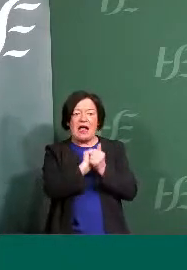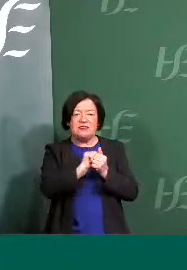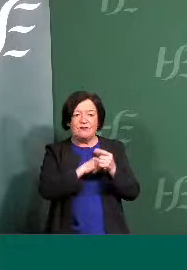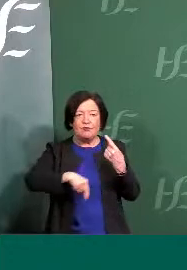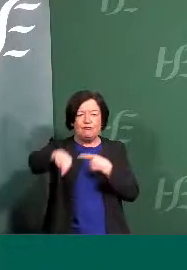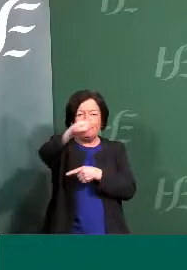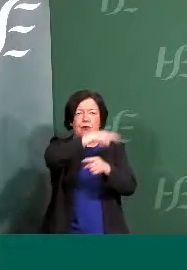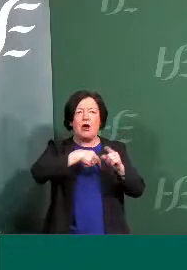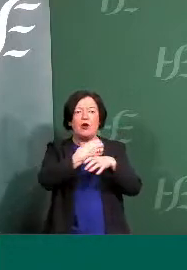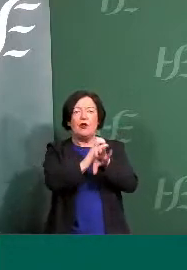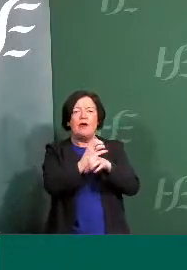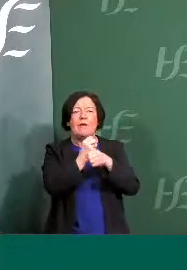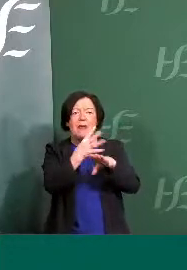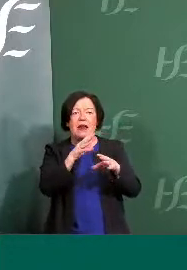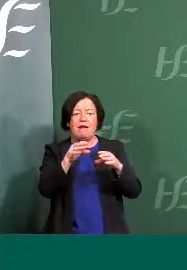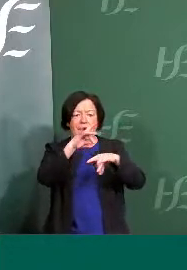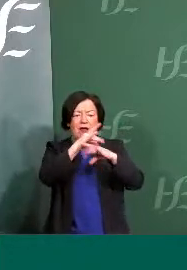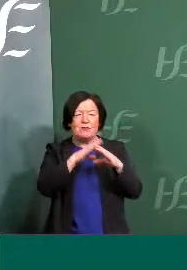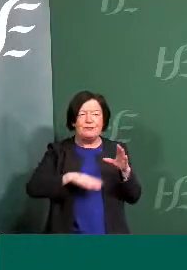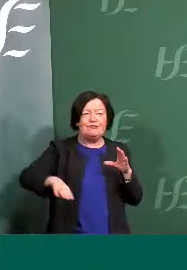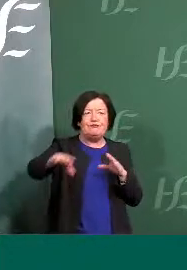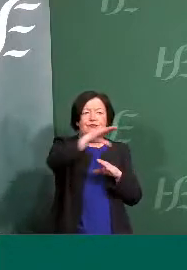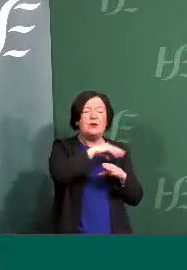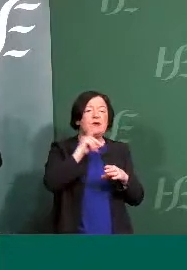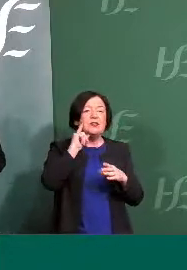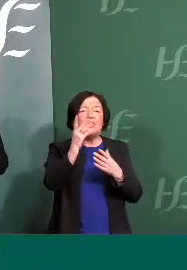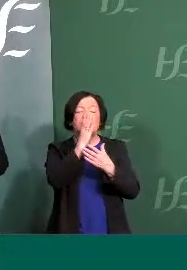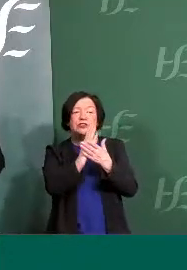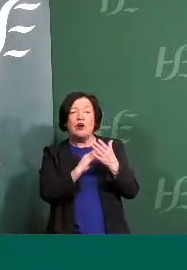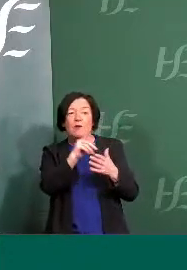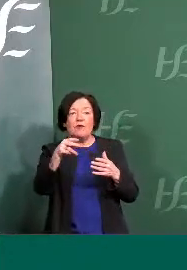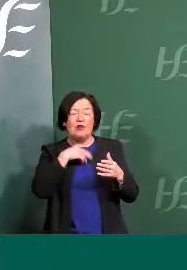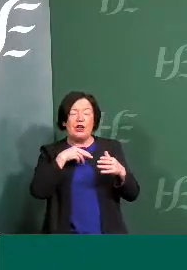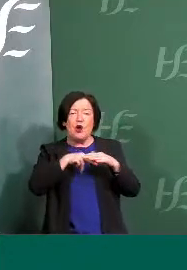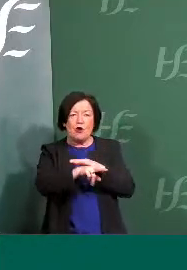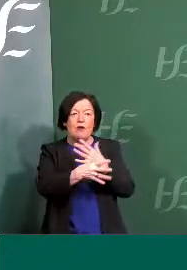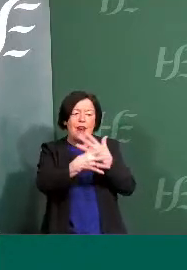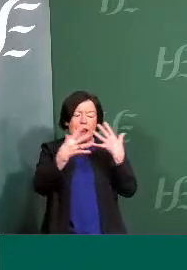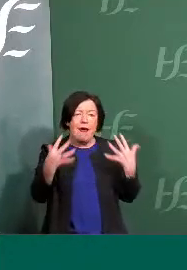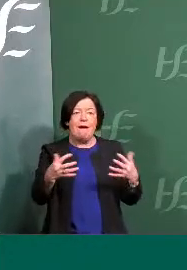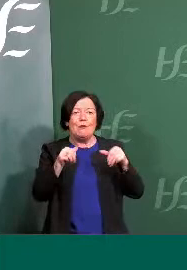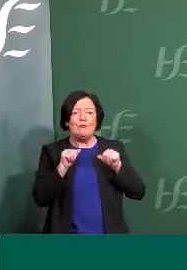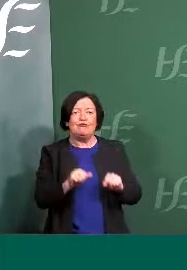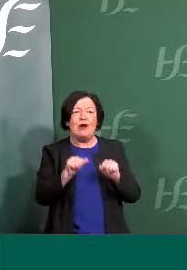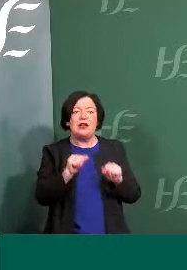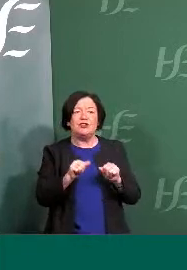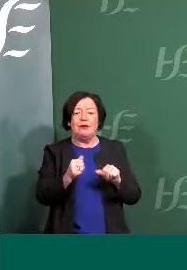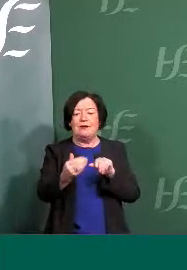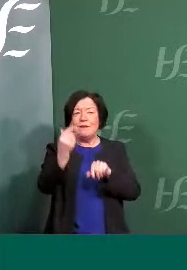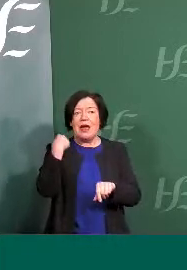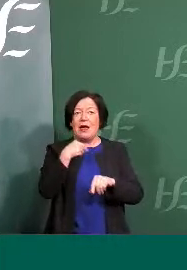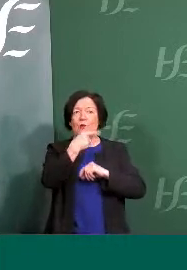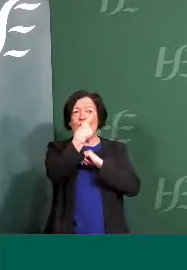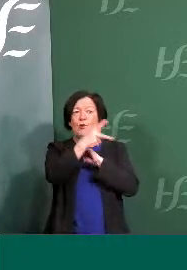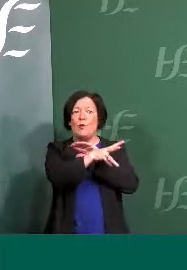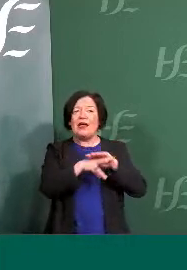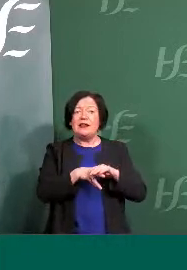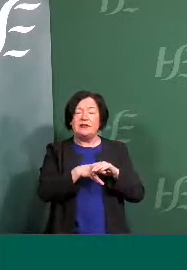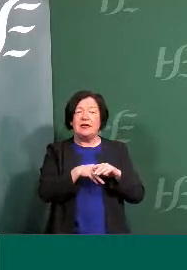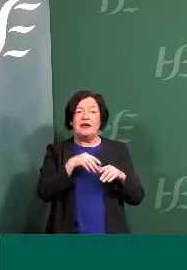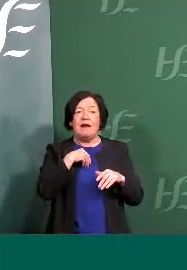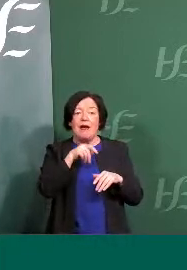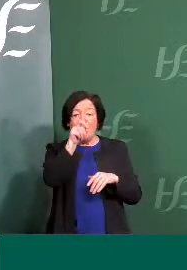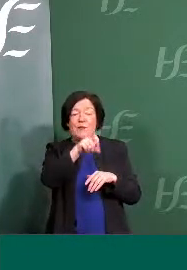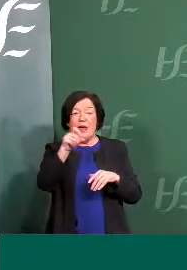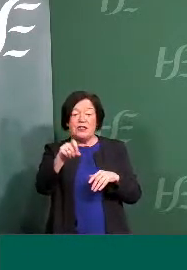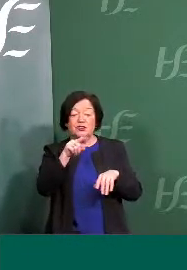the country in many of our sites, and we are seeing some sites that are really under quite significant pressure in the past week. Our patient